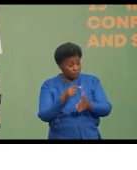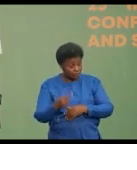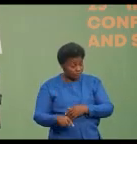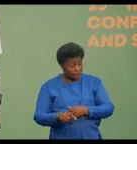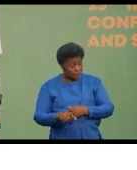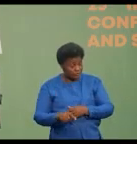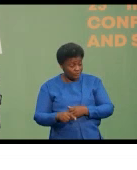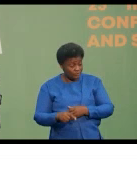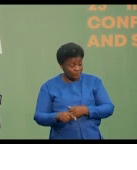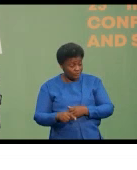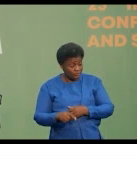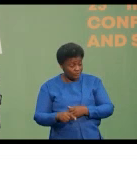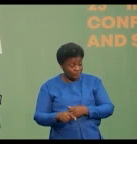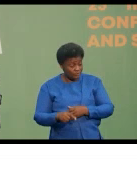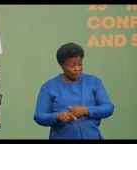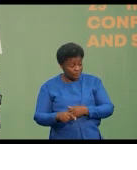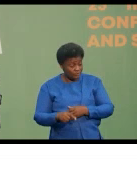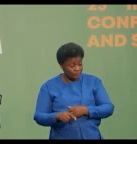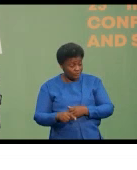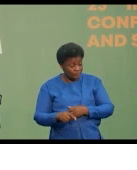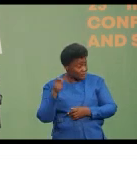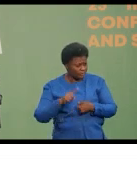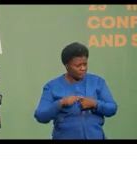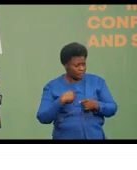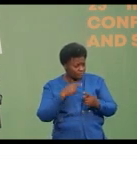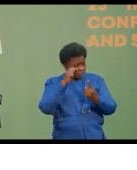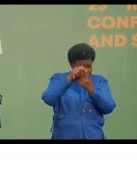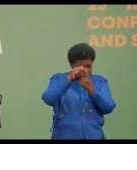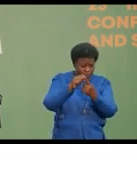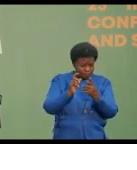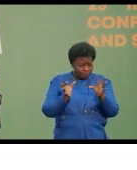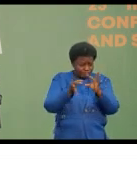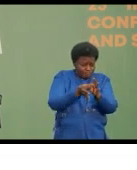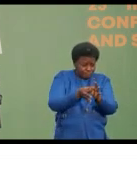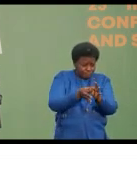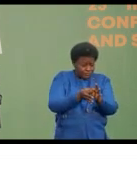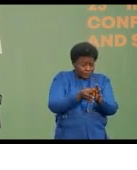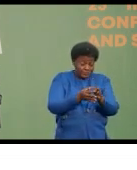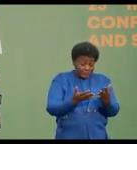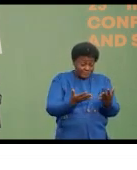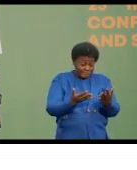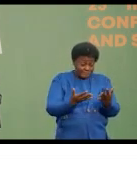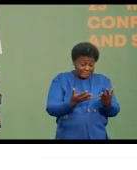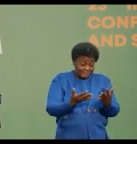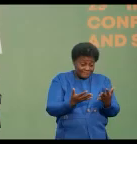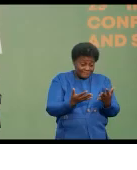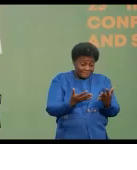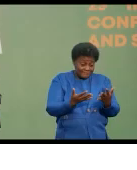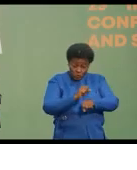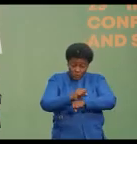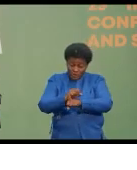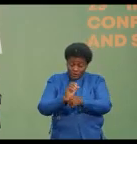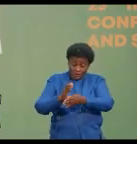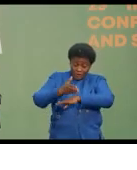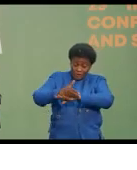Kenya is achieving targets for a combination of interventions, working across both